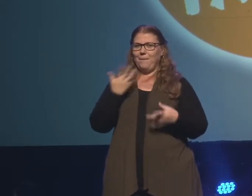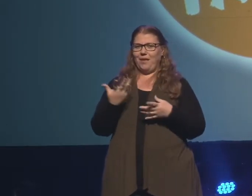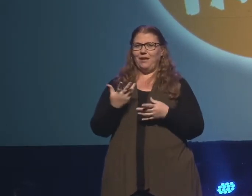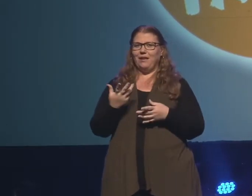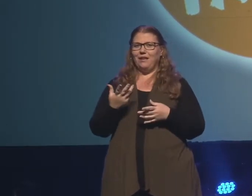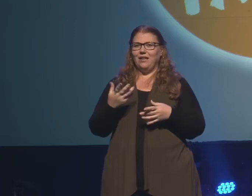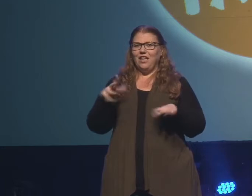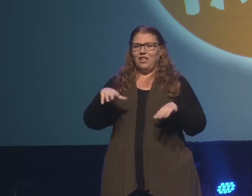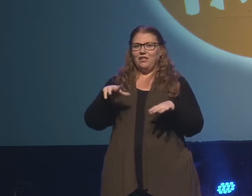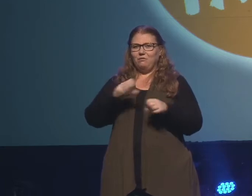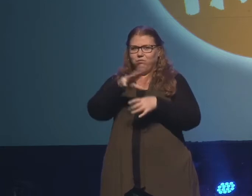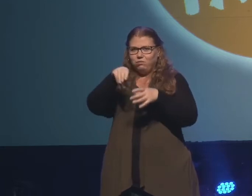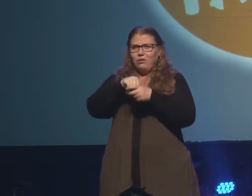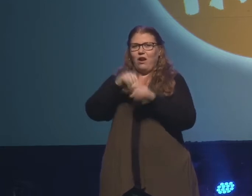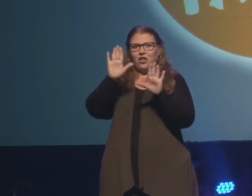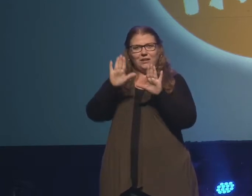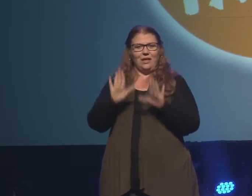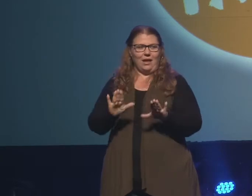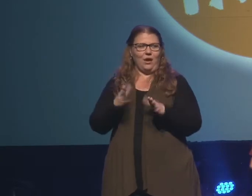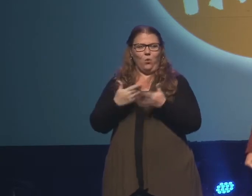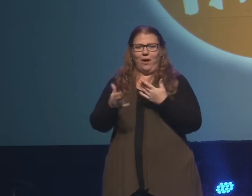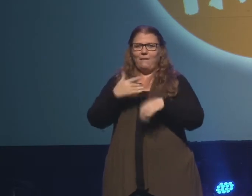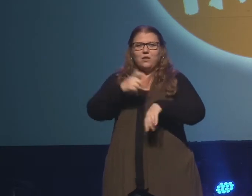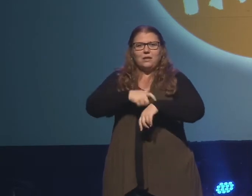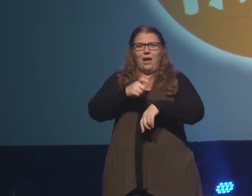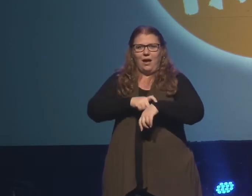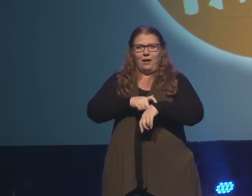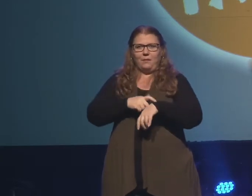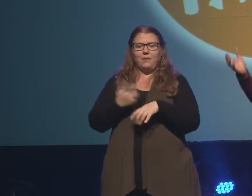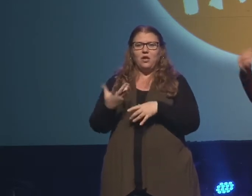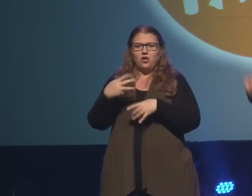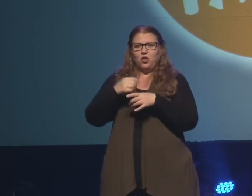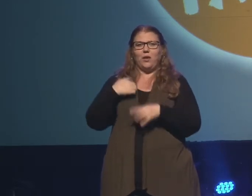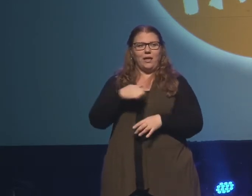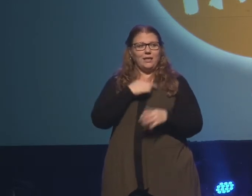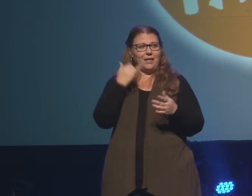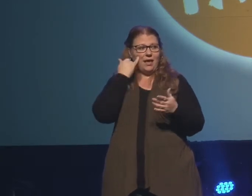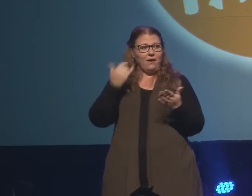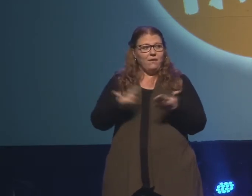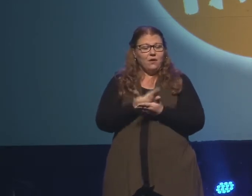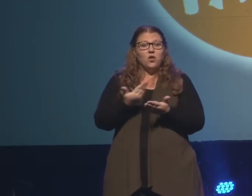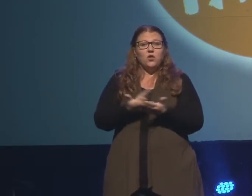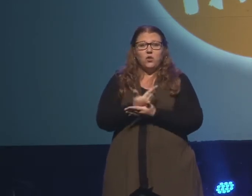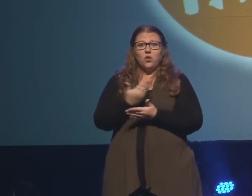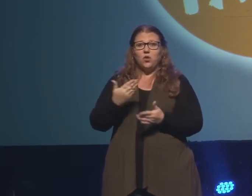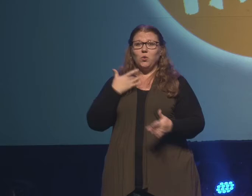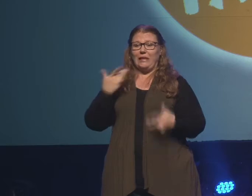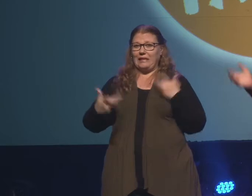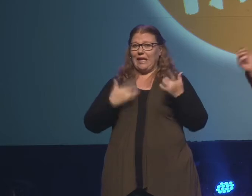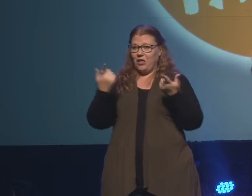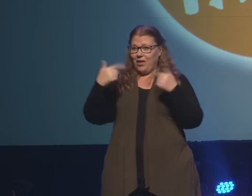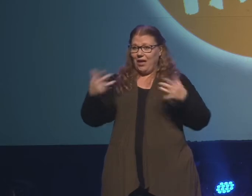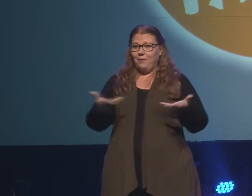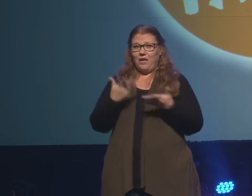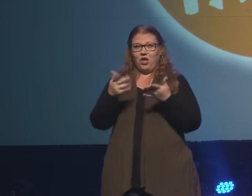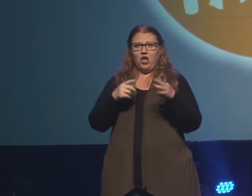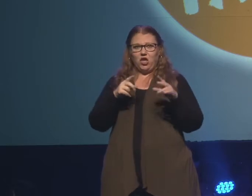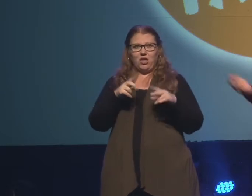of your Sunday or whatever time you're watching this to join us. And if you're new, we're really thrilled that you come to check us